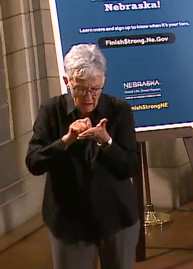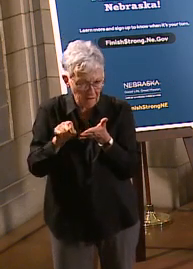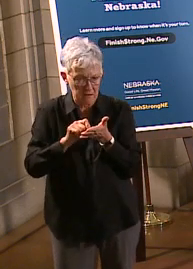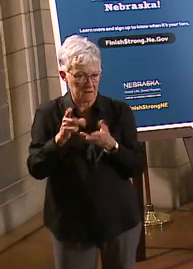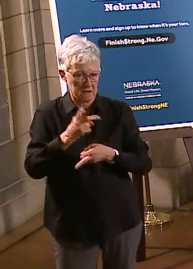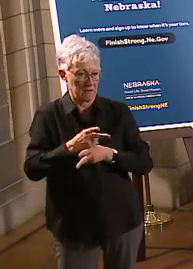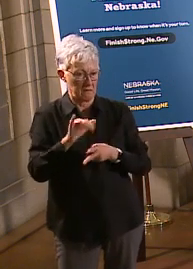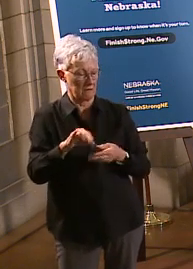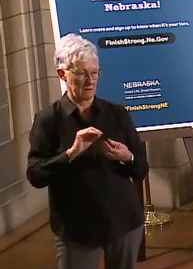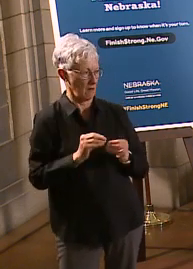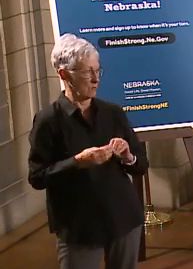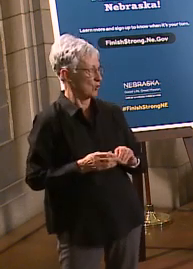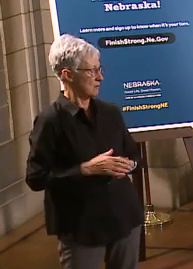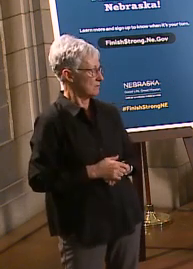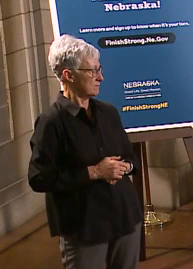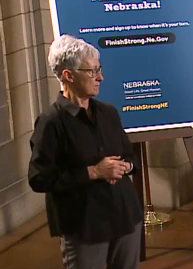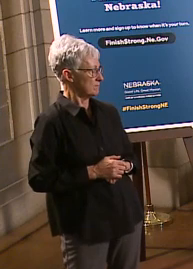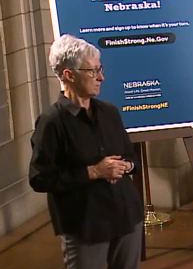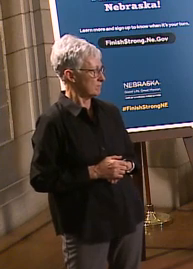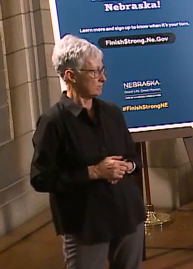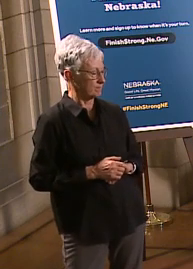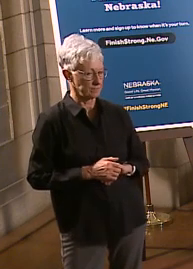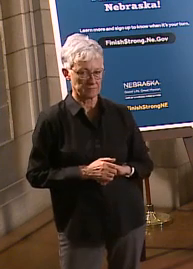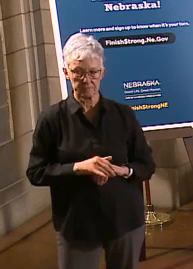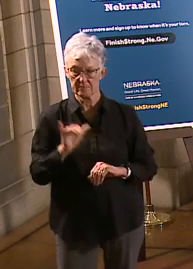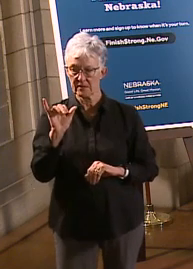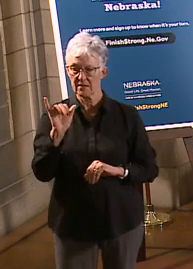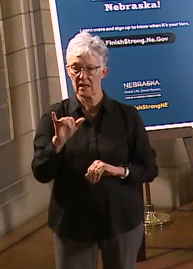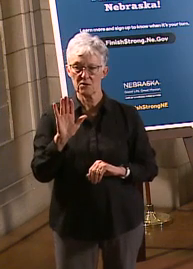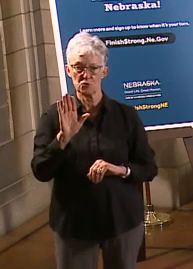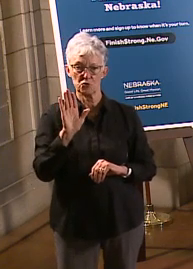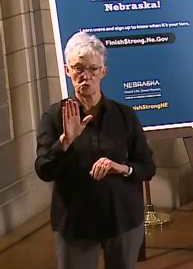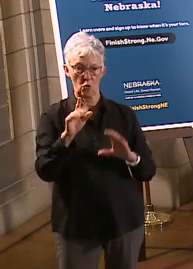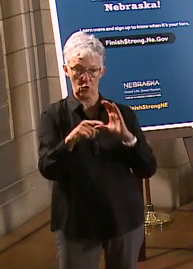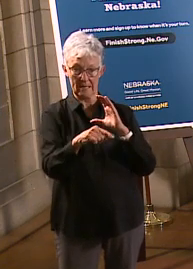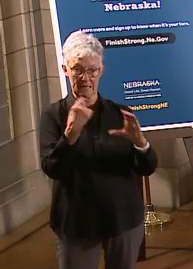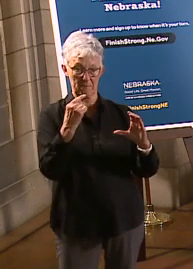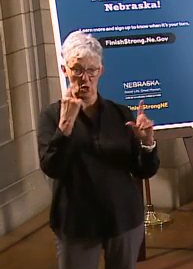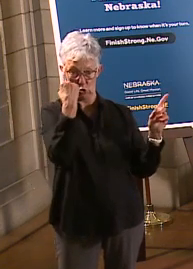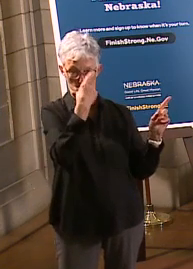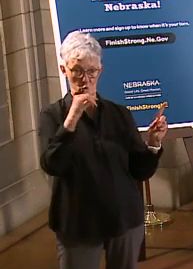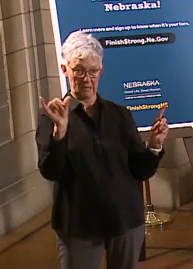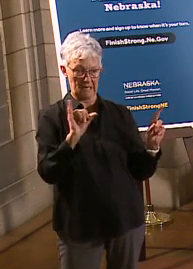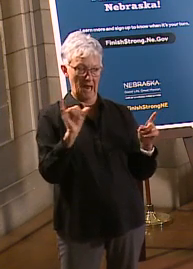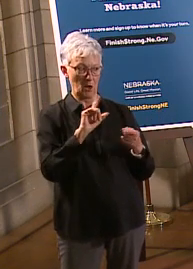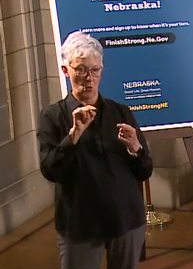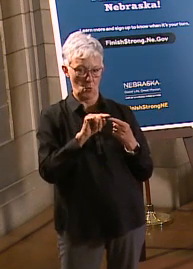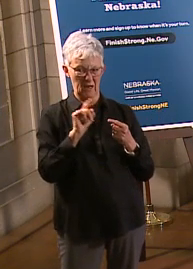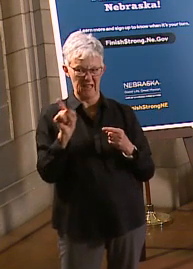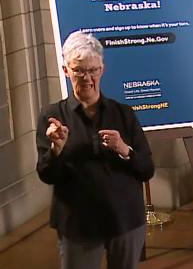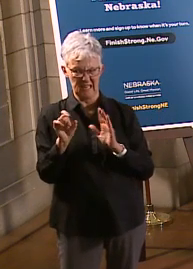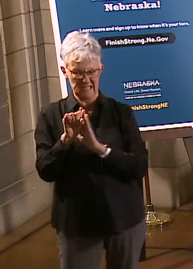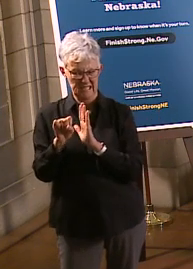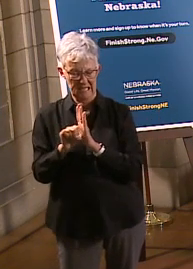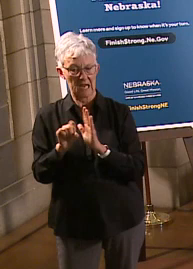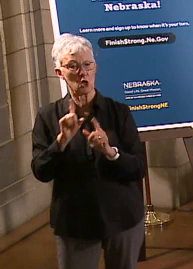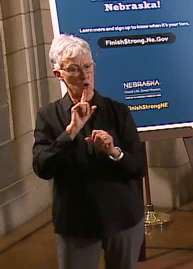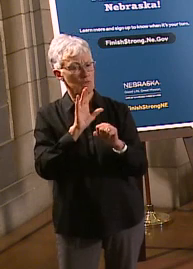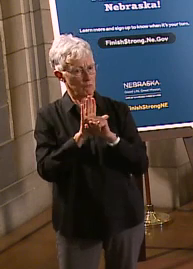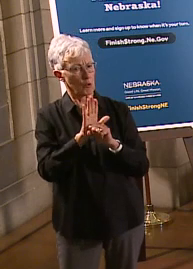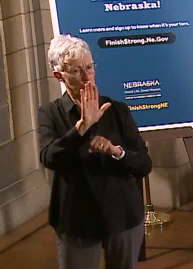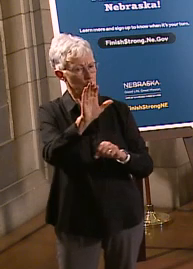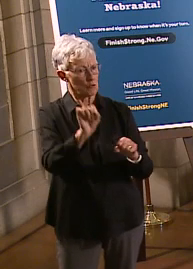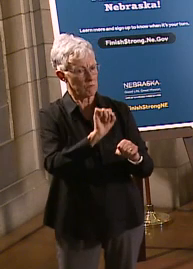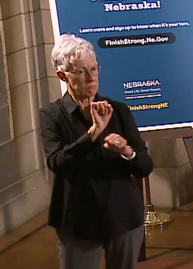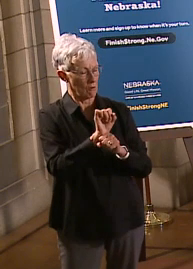slide. And then here's what a confirmation email looks like. Now, this confirmation email, you can see it has the QR